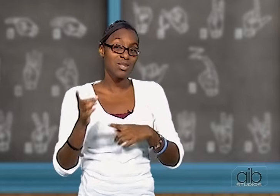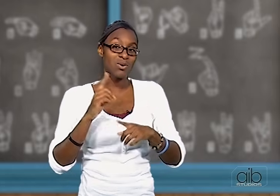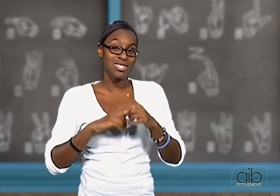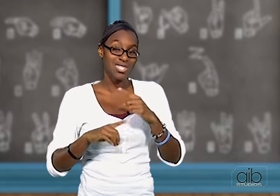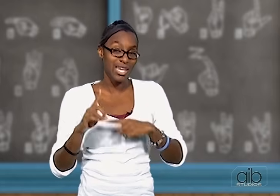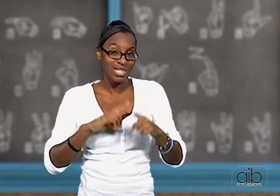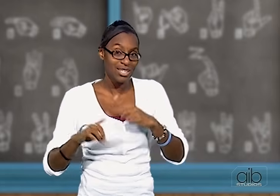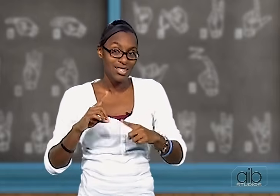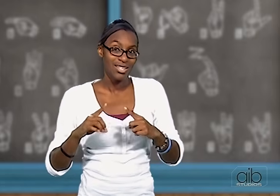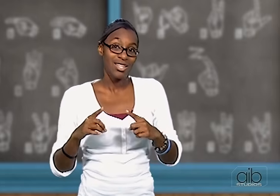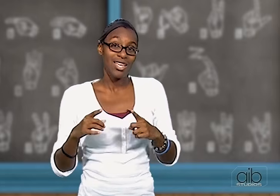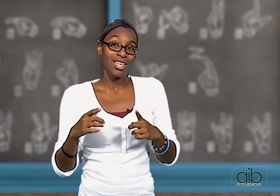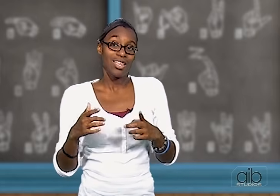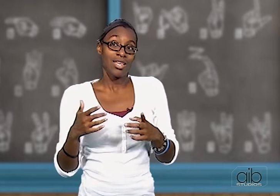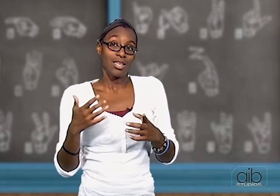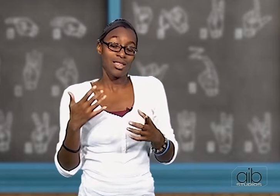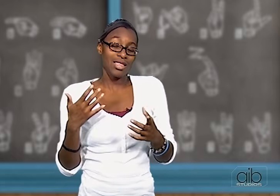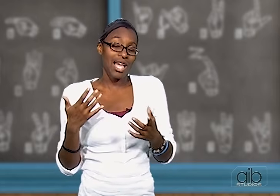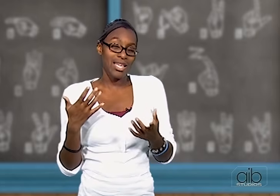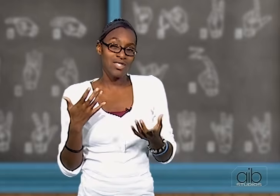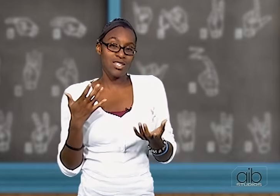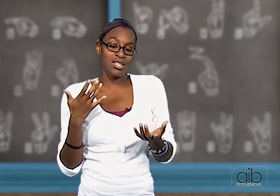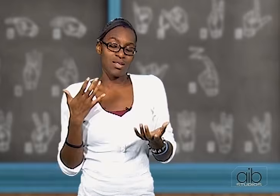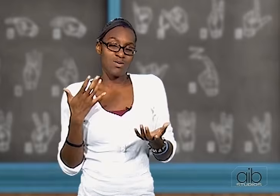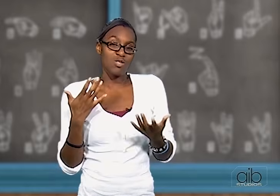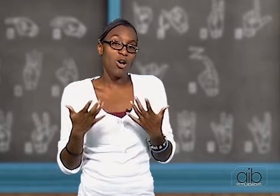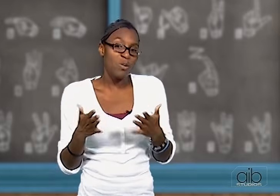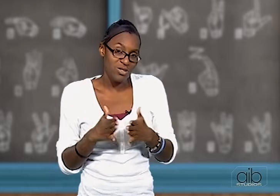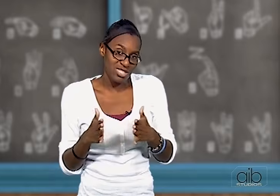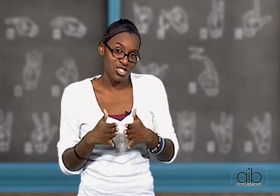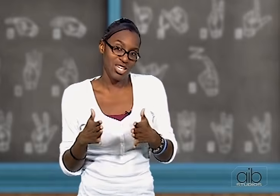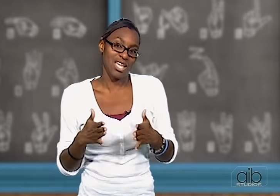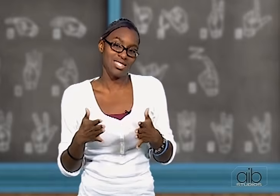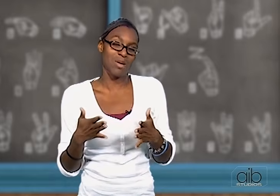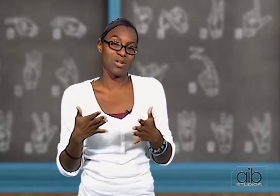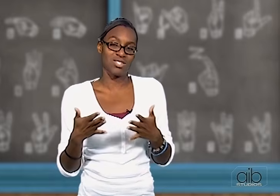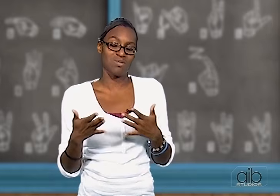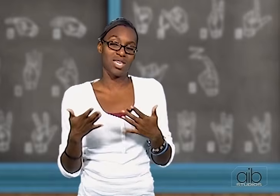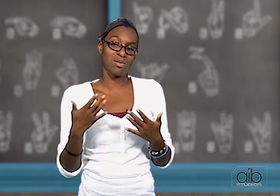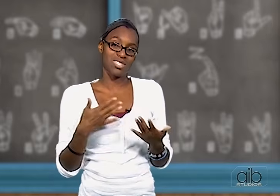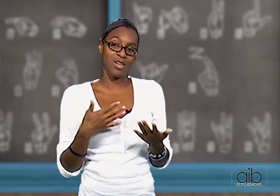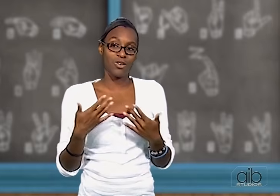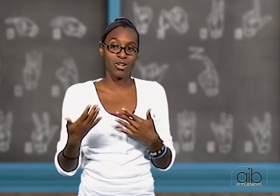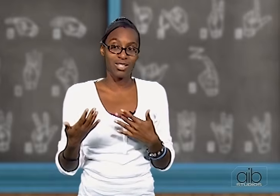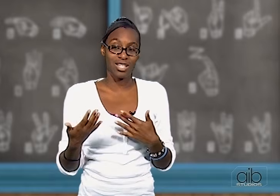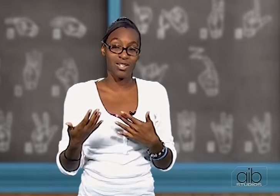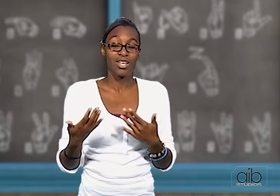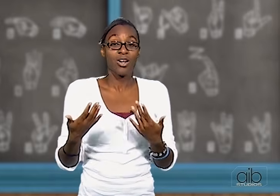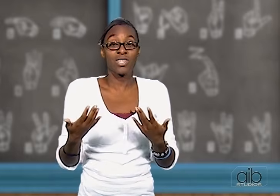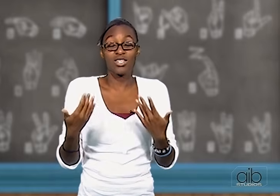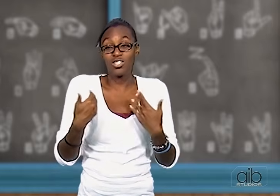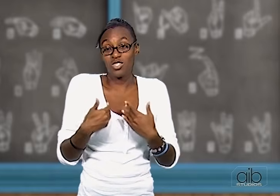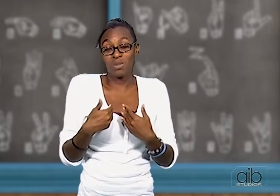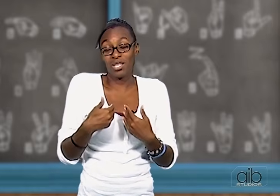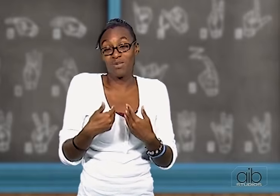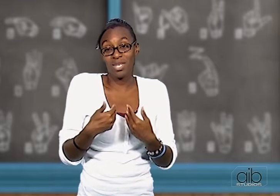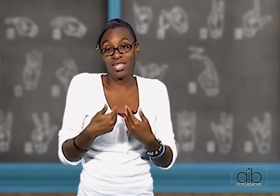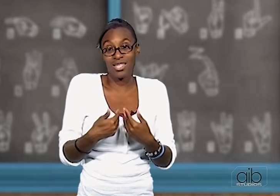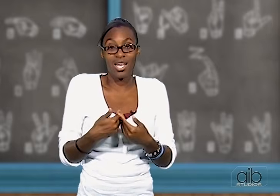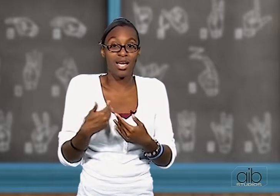someone signing, that is a small % chance that person may be deaf or hard of hearing. Or they could just be like me, that I'm